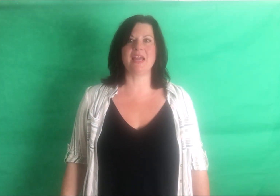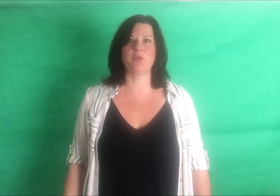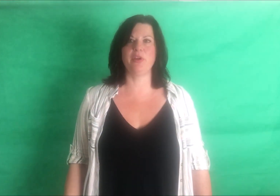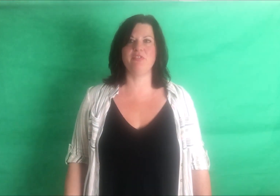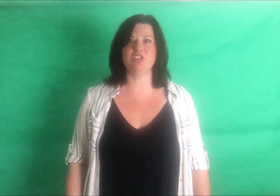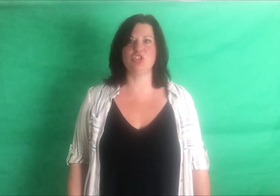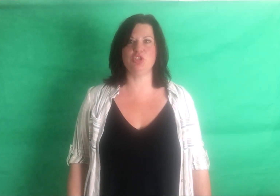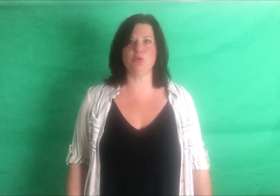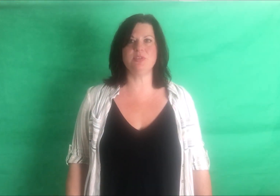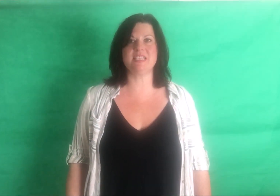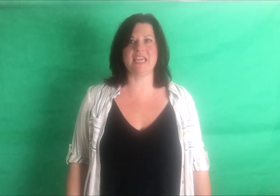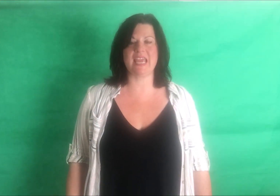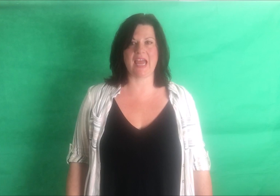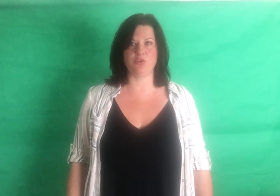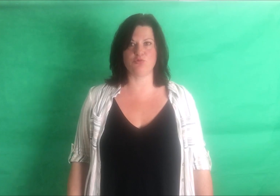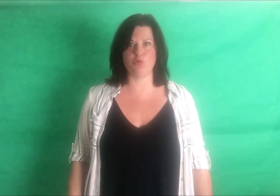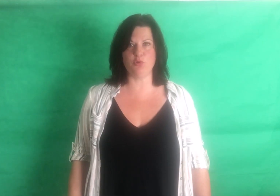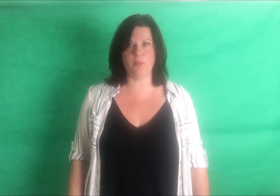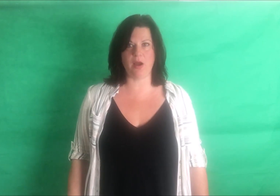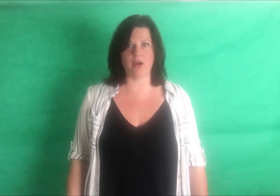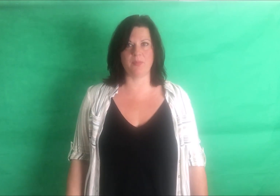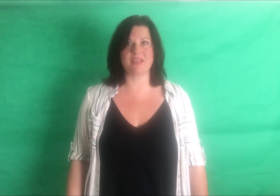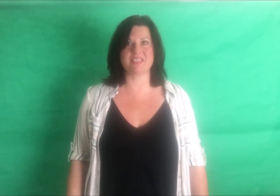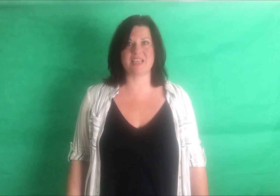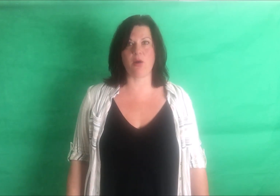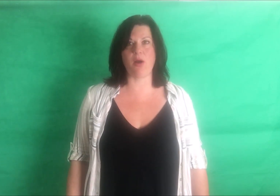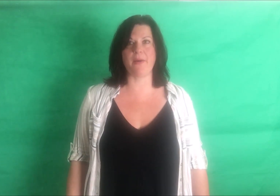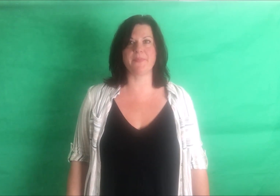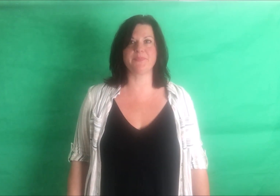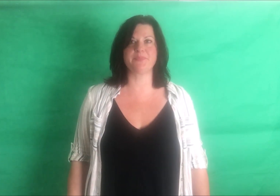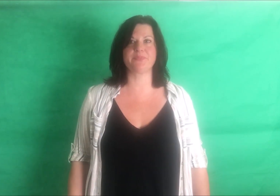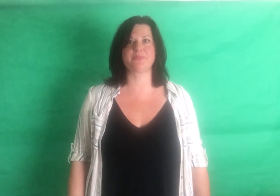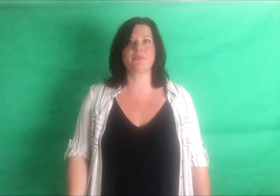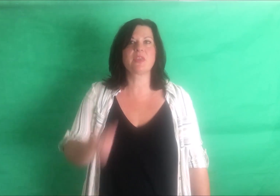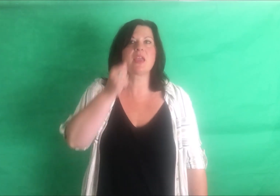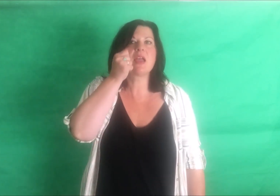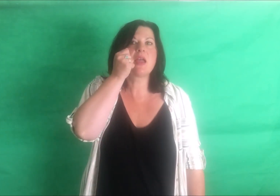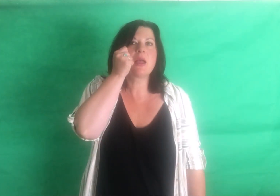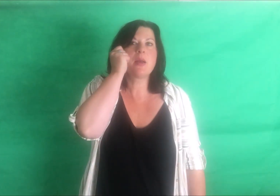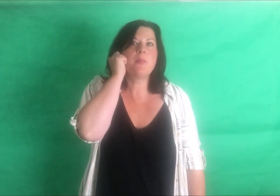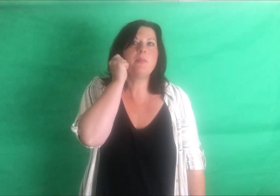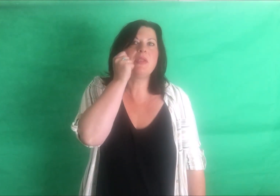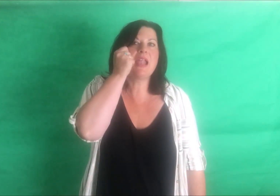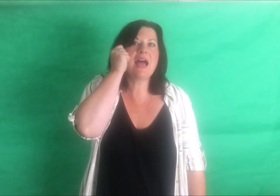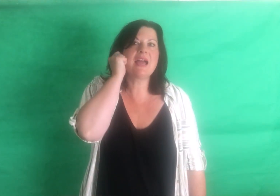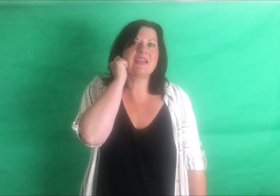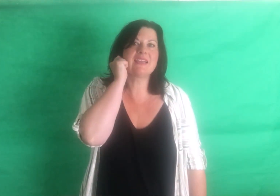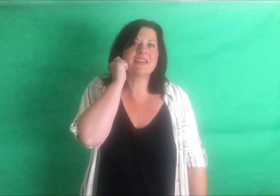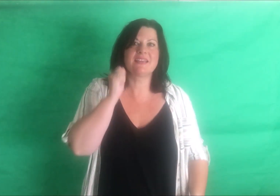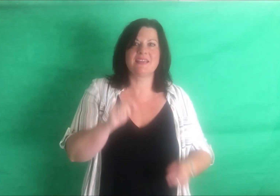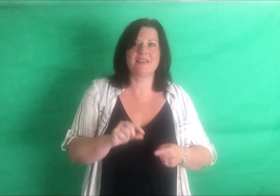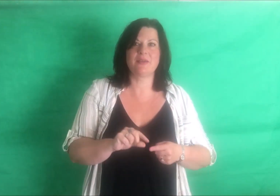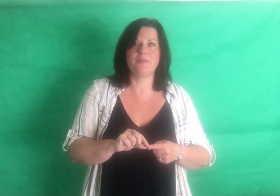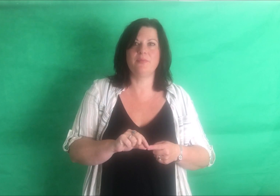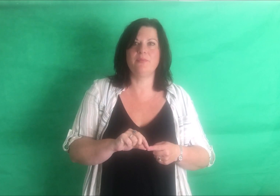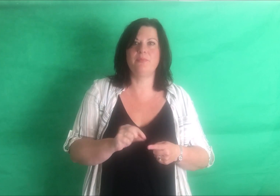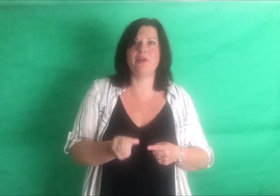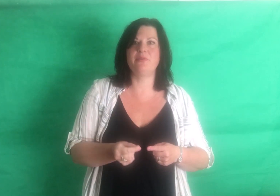Blackberries juicy and rhubarb sour. black